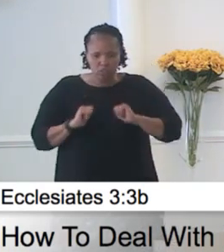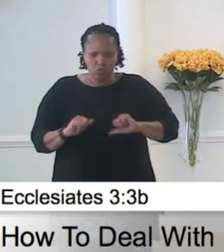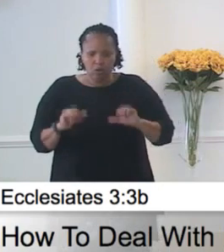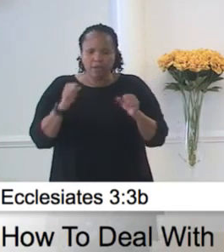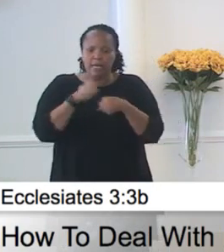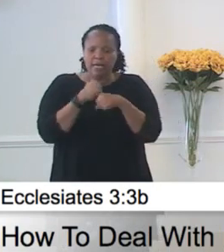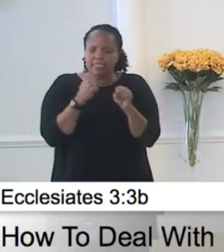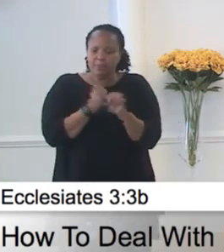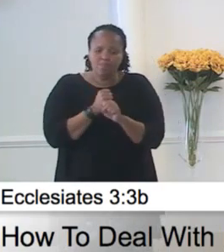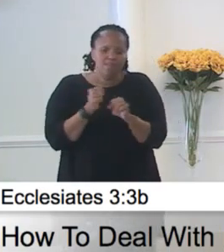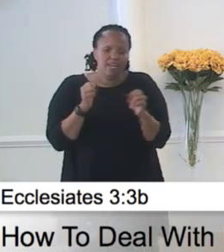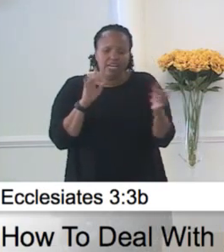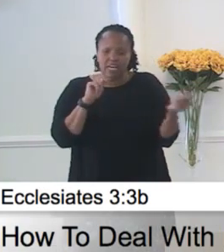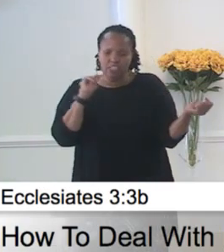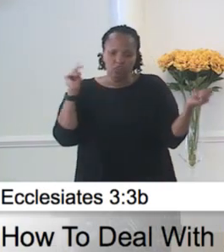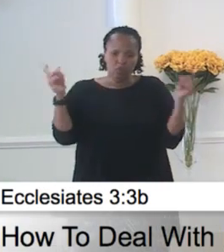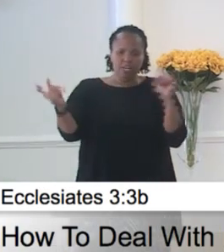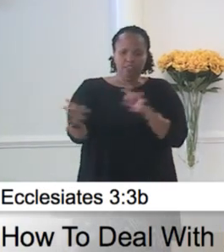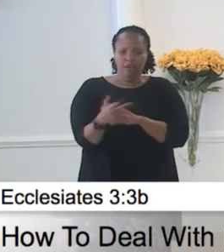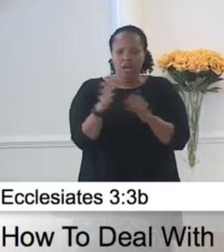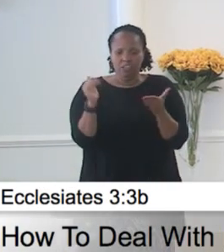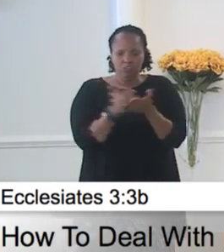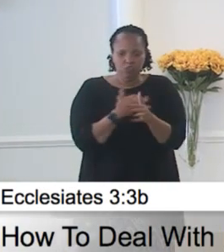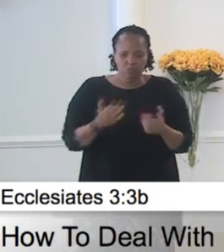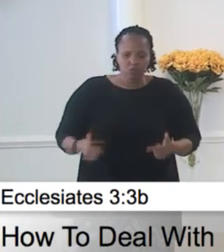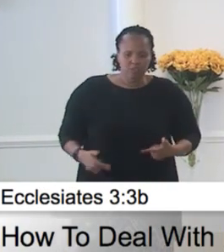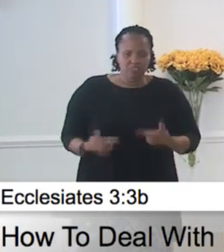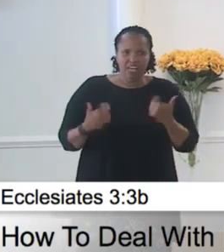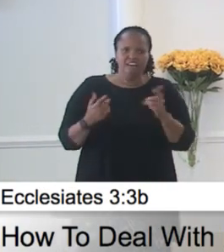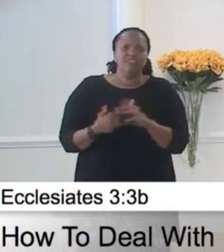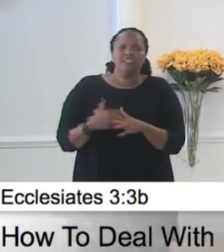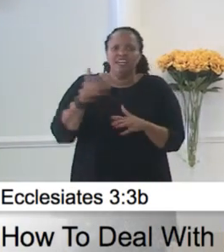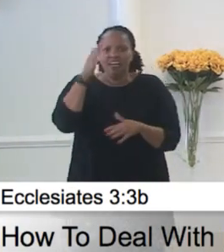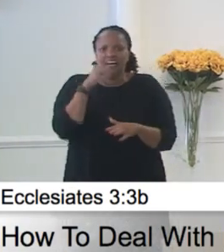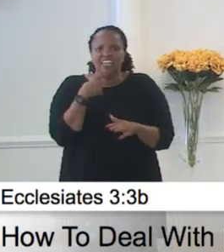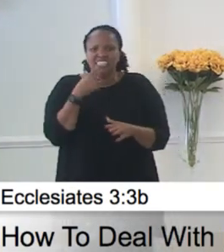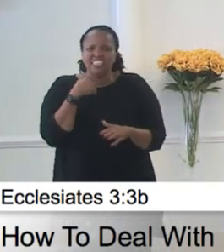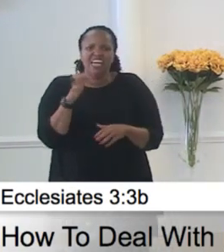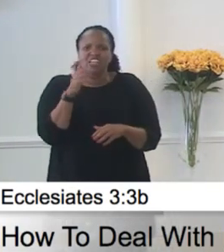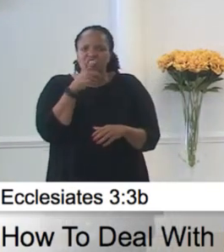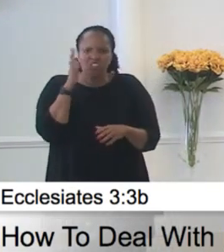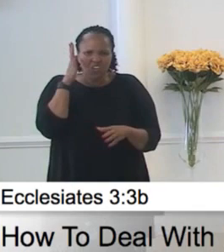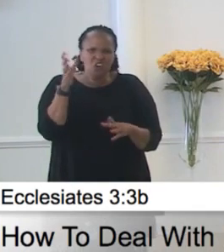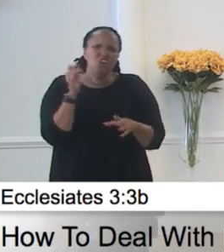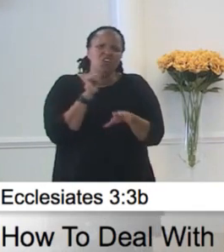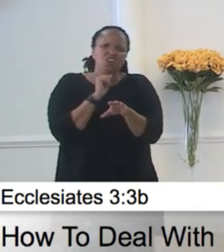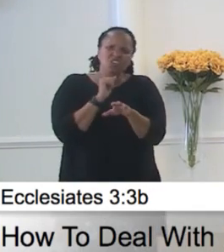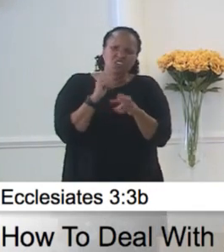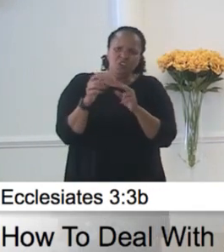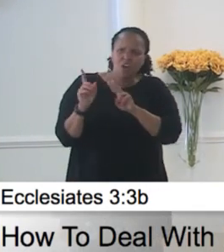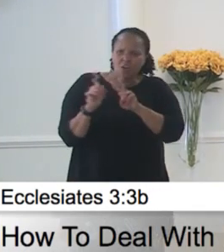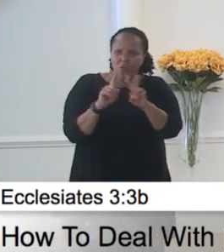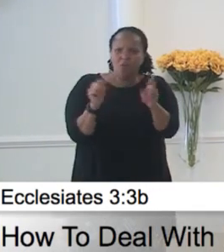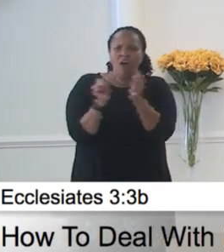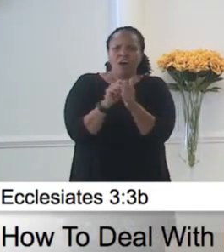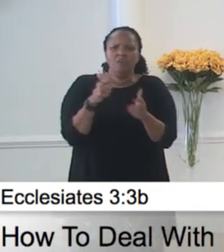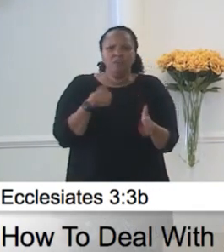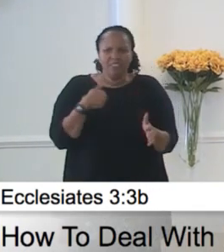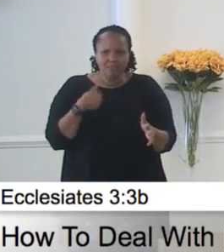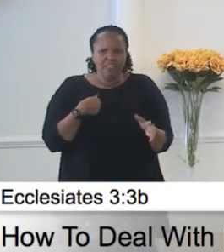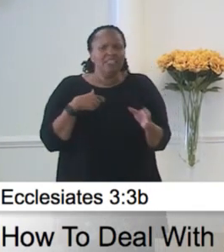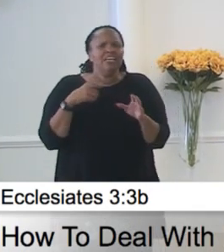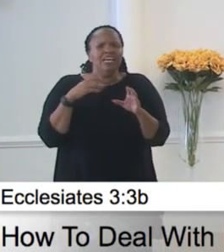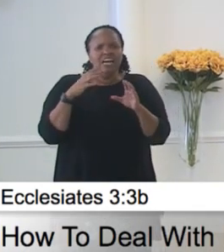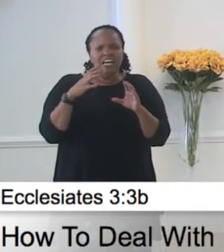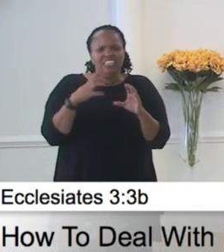radical newness. Because who will walk with me and hear me complain every day about not me, about